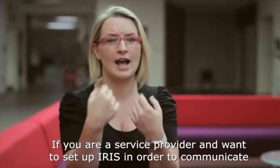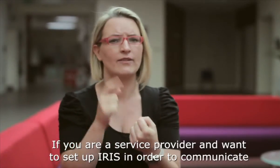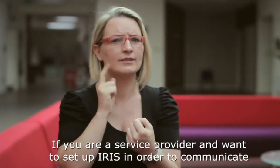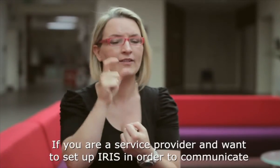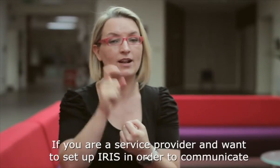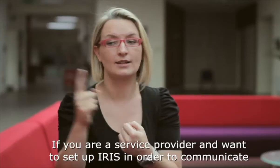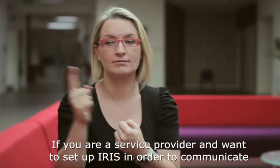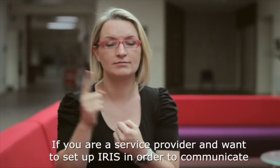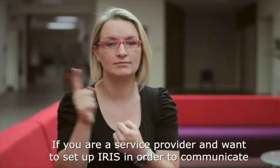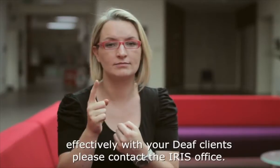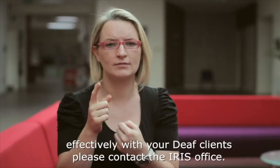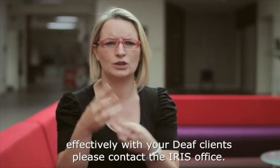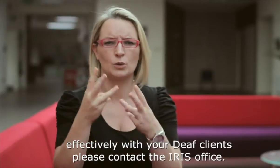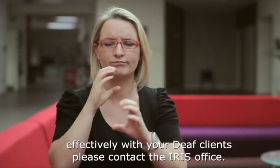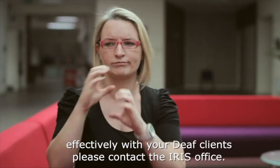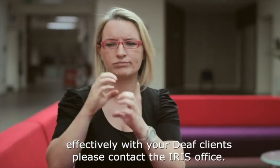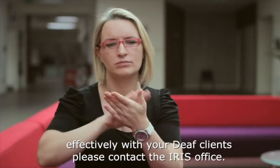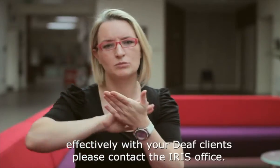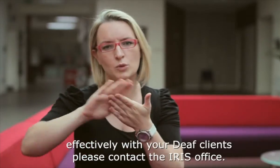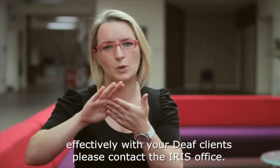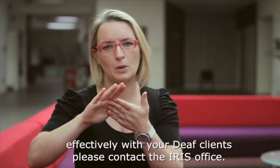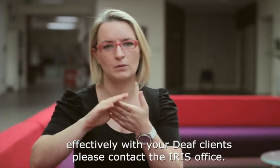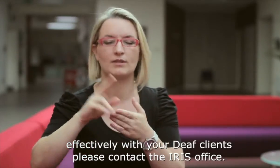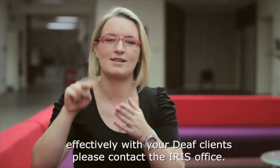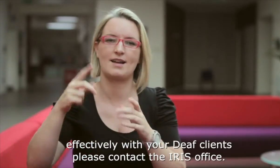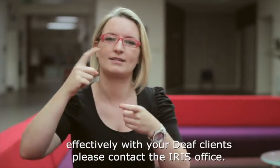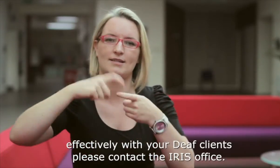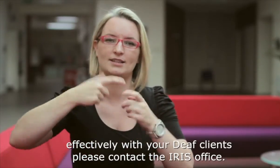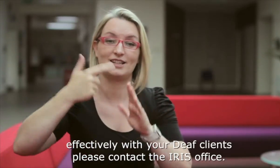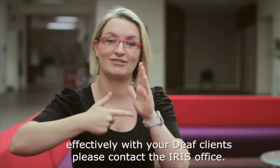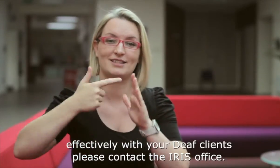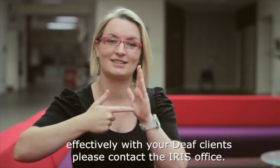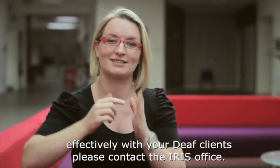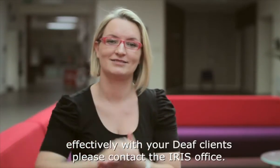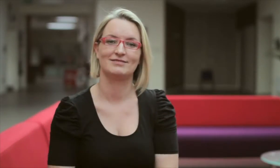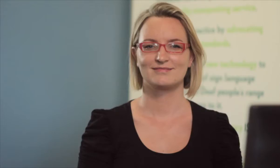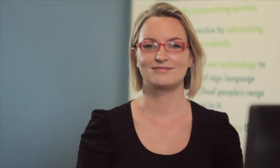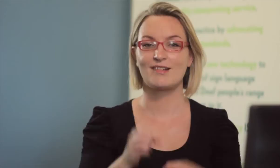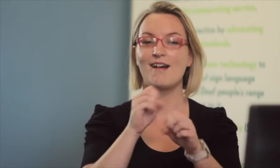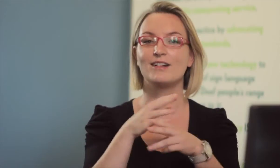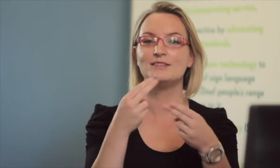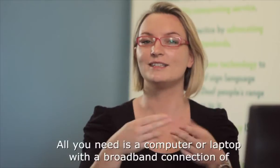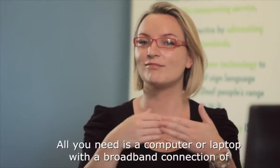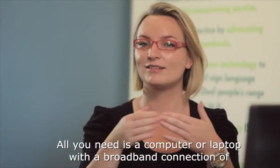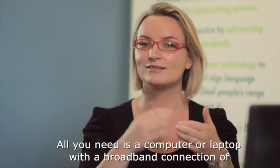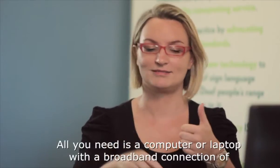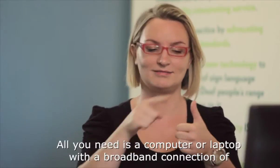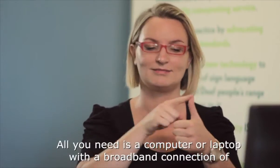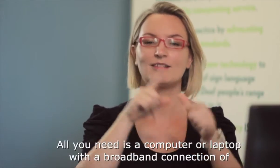in order to communicate effectively with your deaf clients, please contact the IRIS office. All you need is a computer or